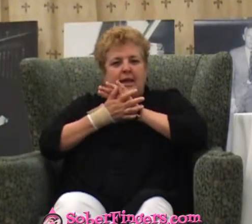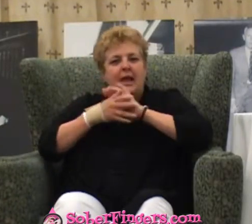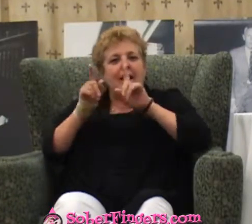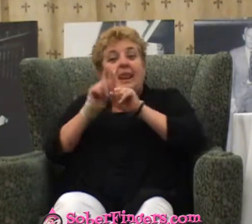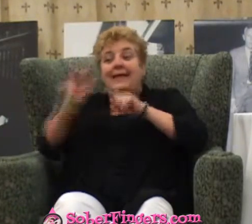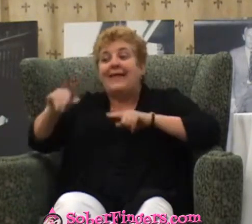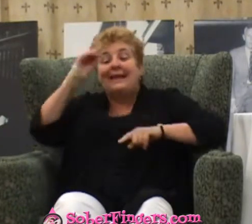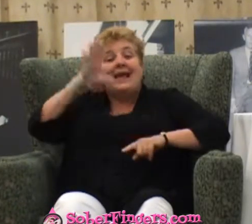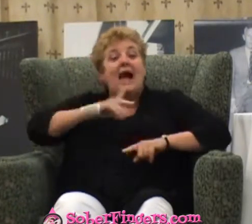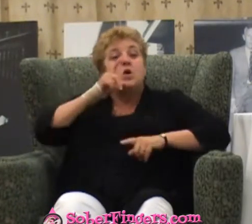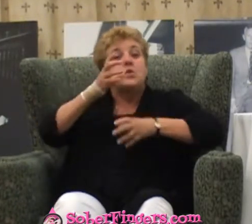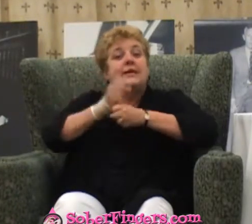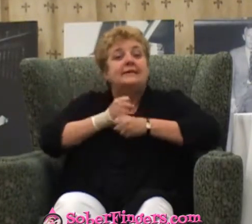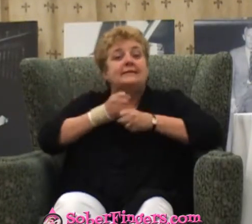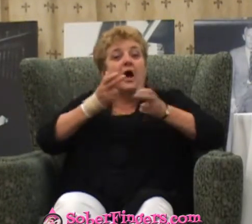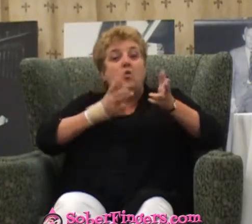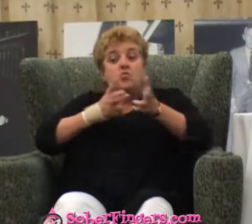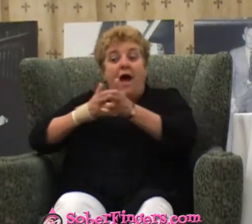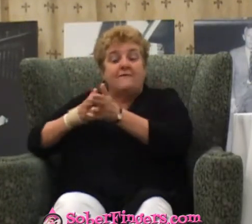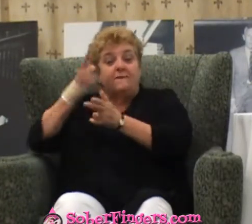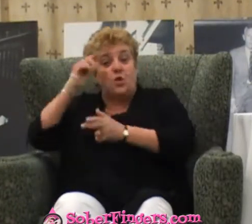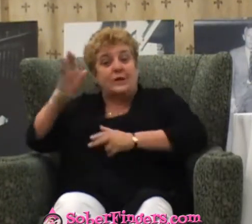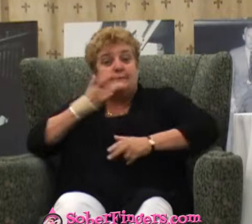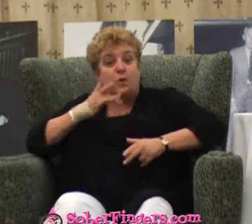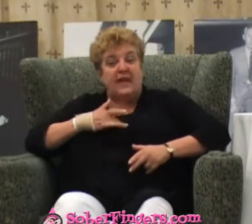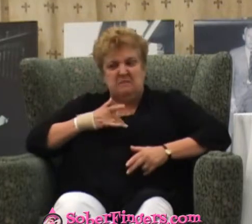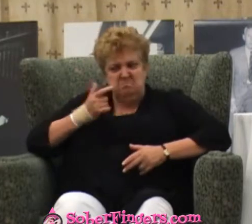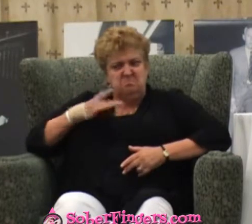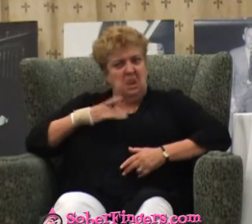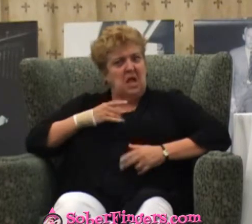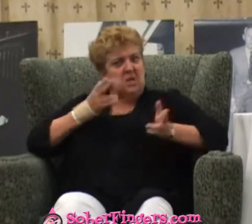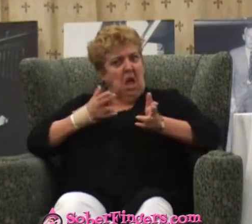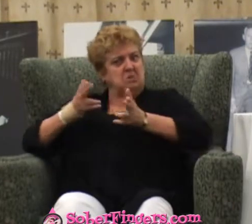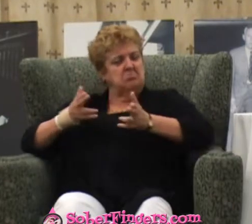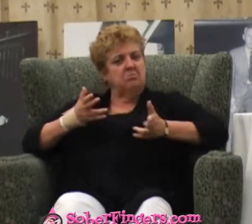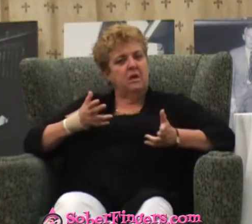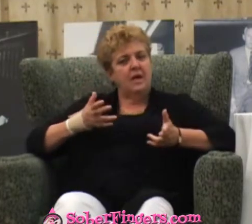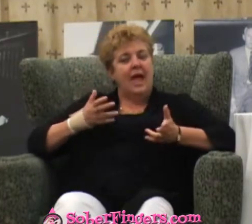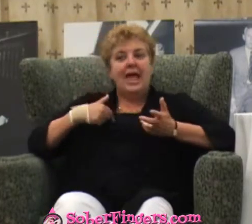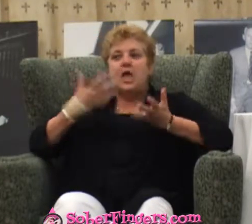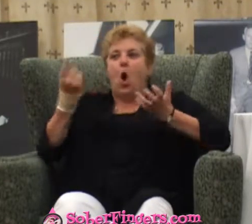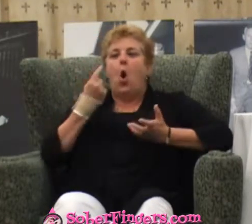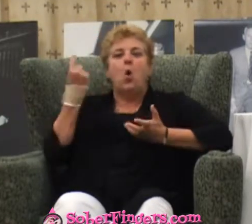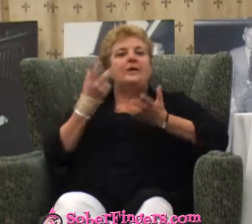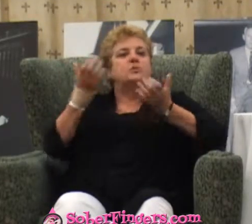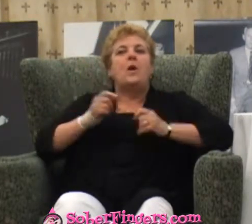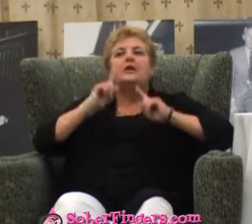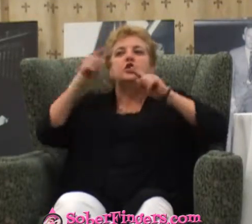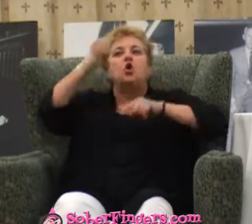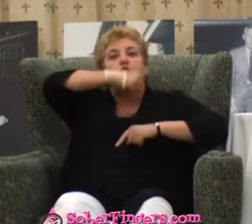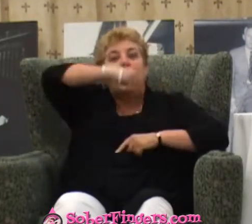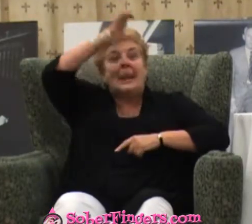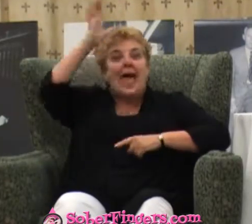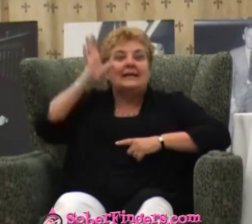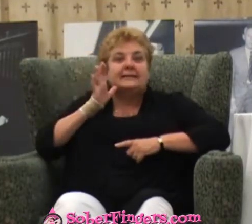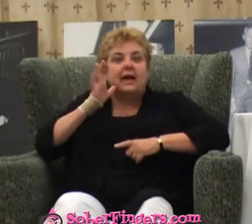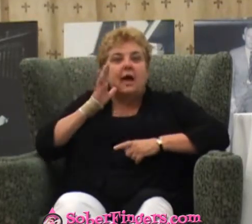And his lifelong ambition, he's a hunter, he always wanted to go to Alaska, to the tundra, and shoot a polar bear. He's a